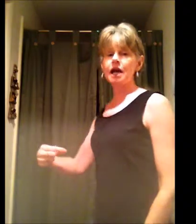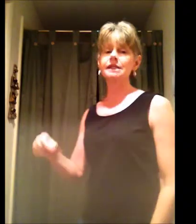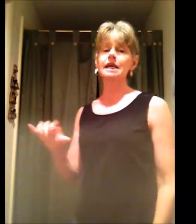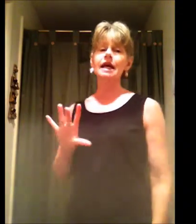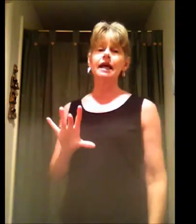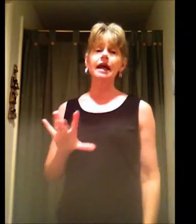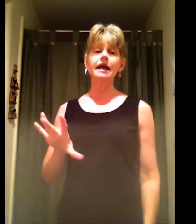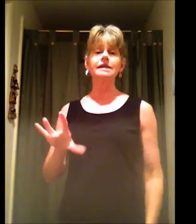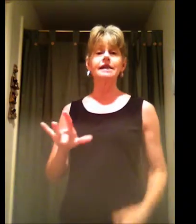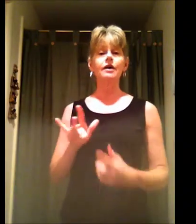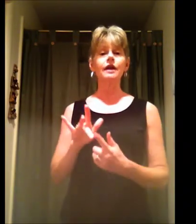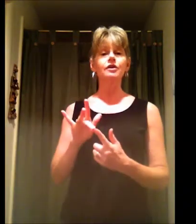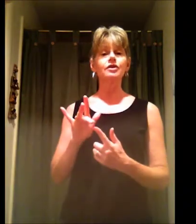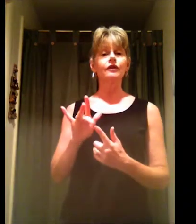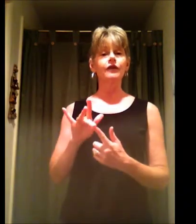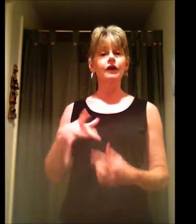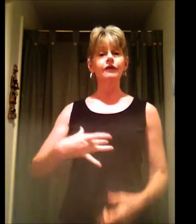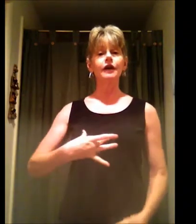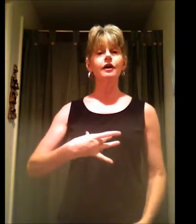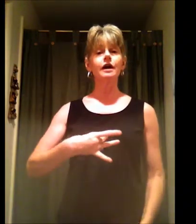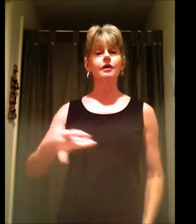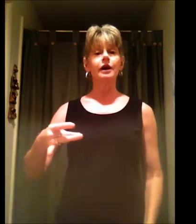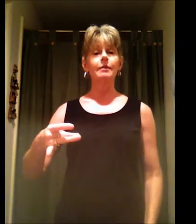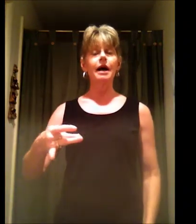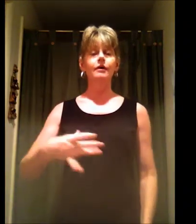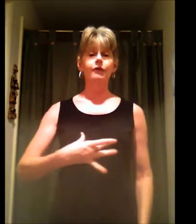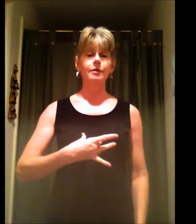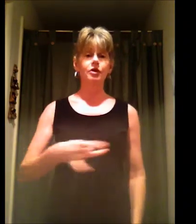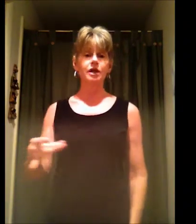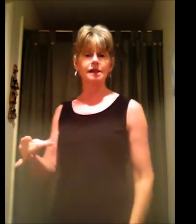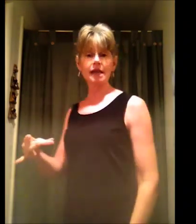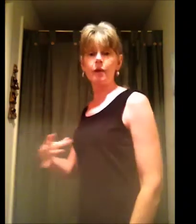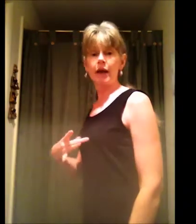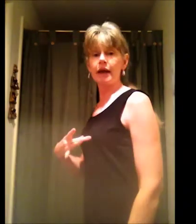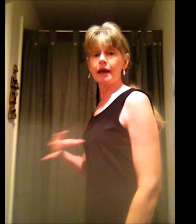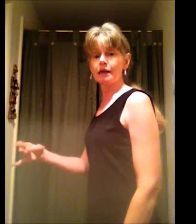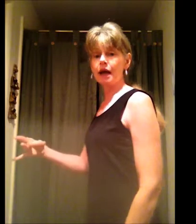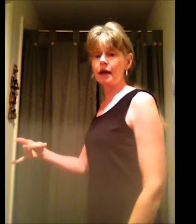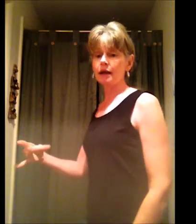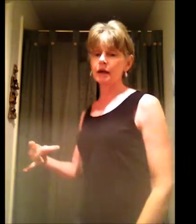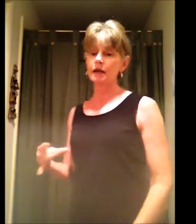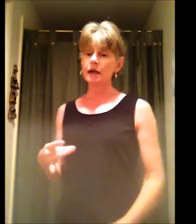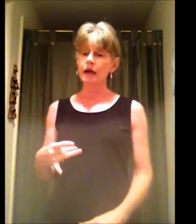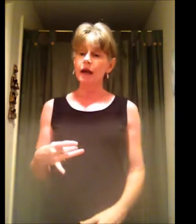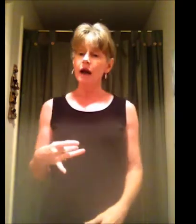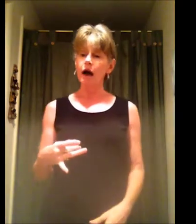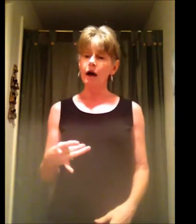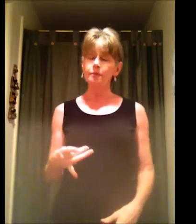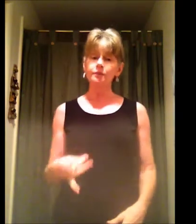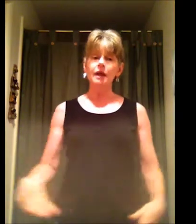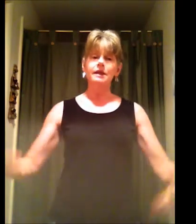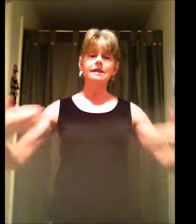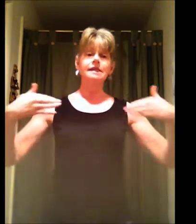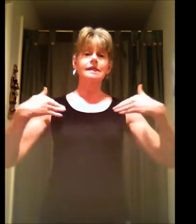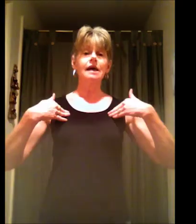chest. In ASL, they use your feel finger and you come out from your chest that way, like. This is the sign